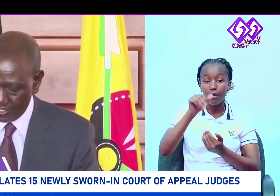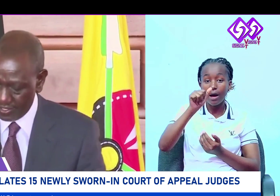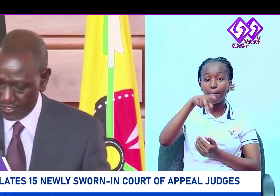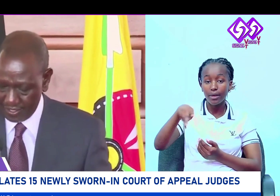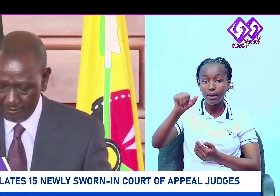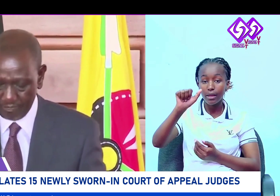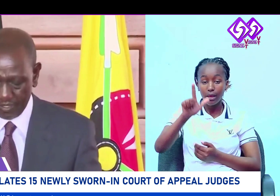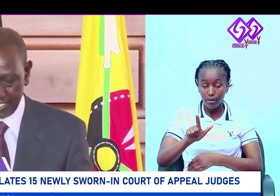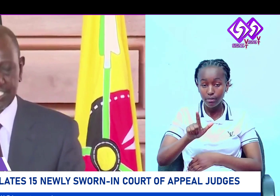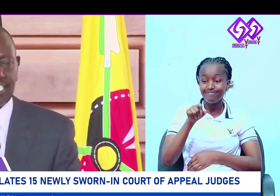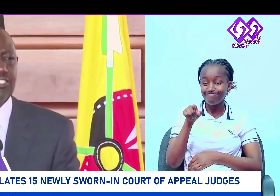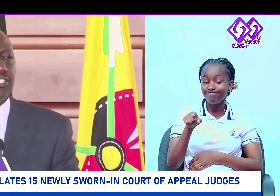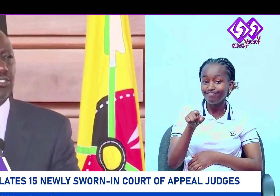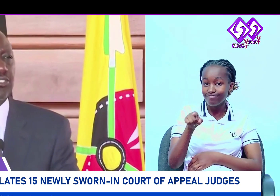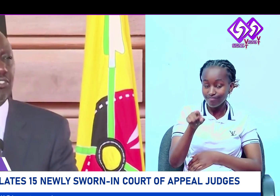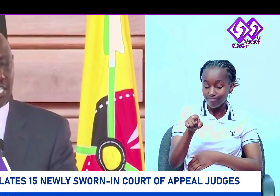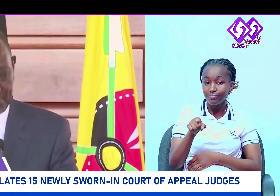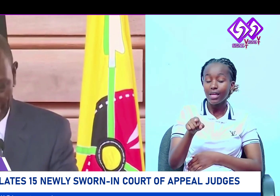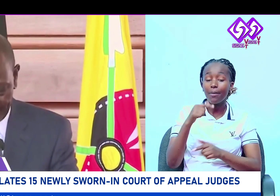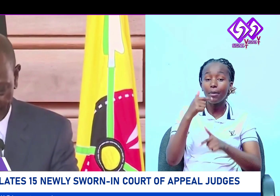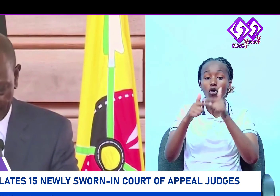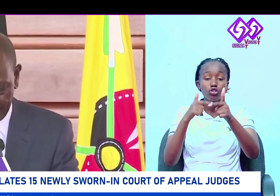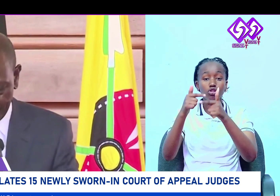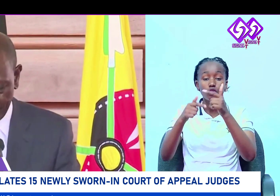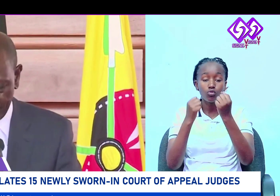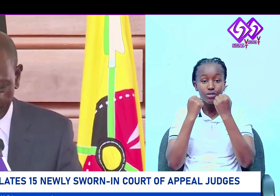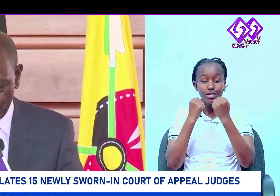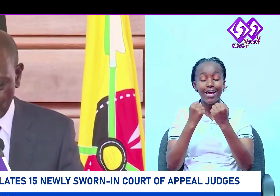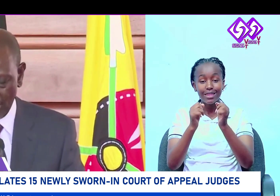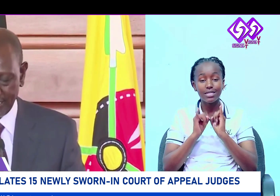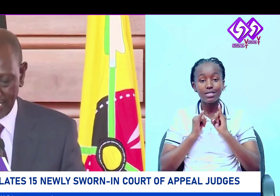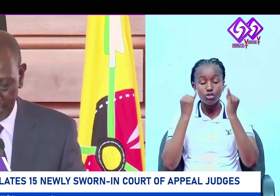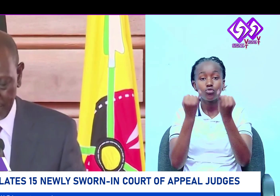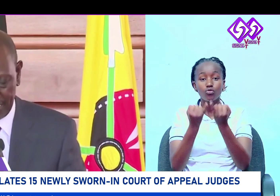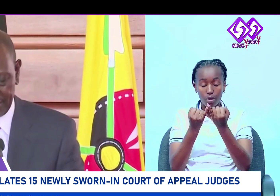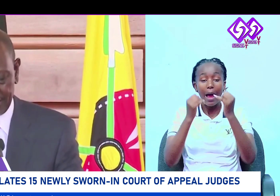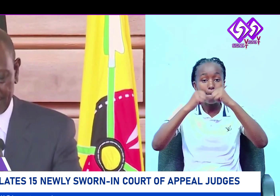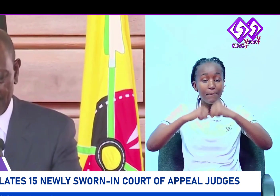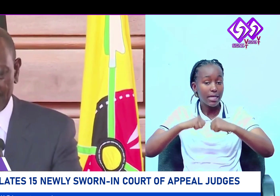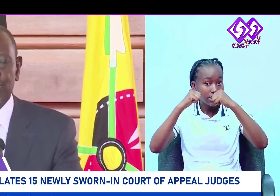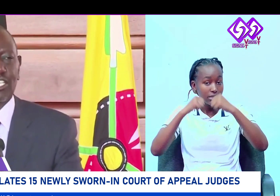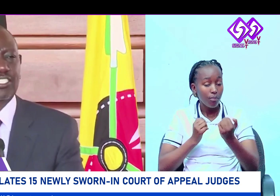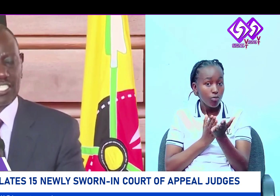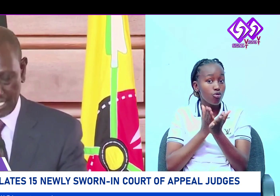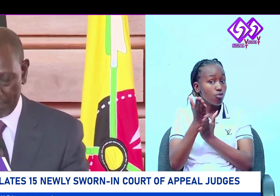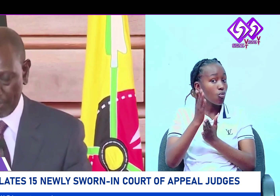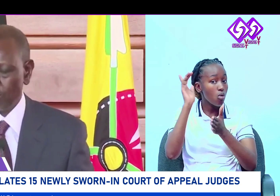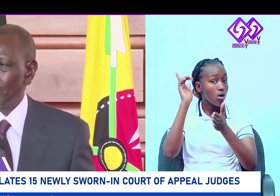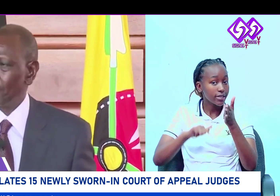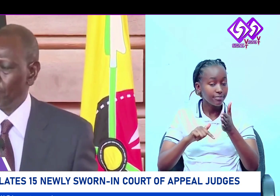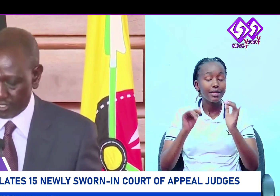strengthened its institutional capacity through a deliberate and structured appointment